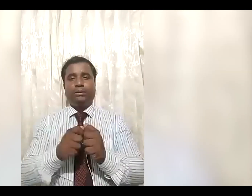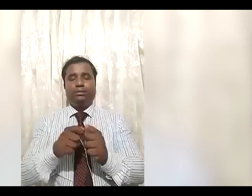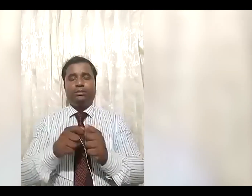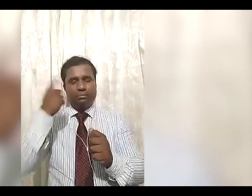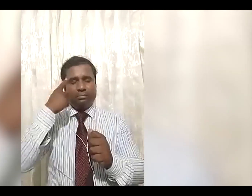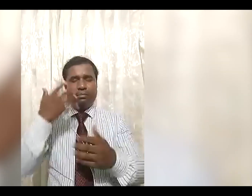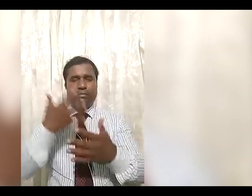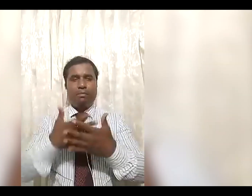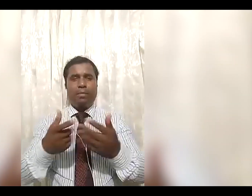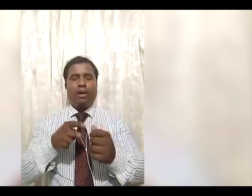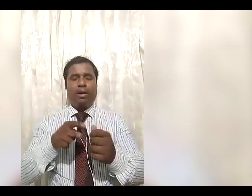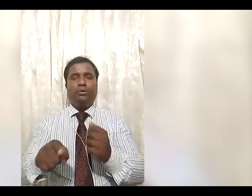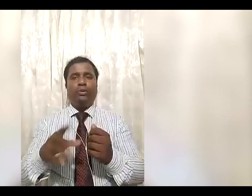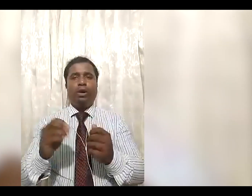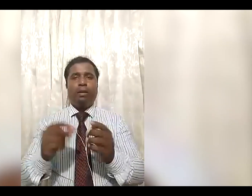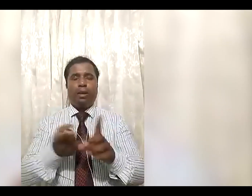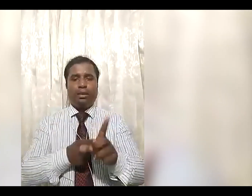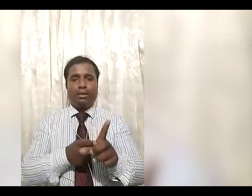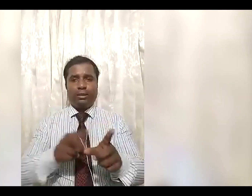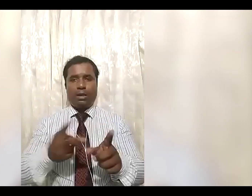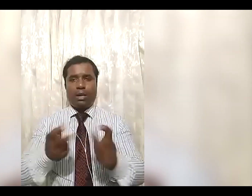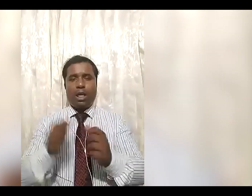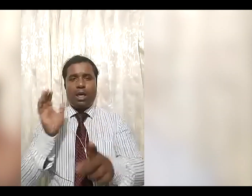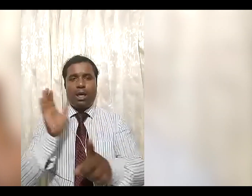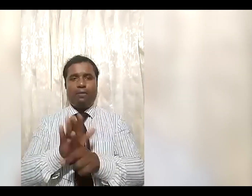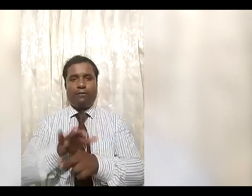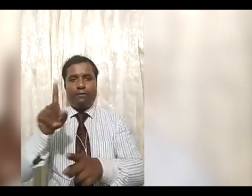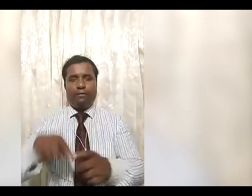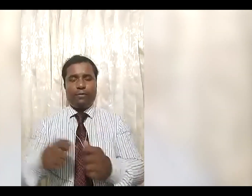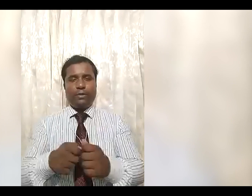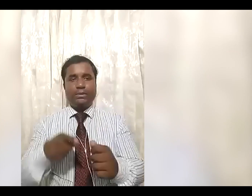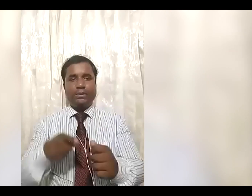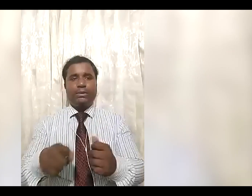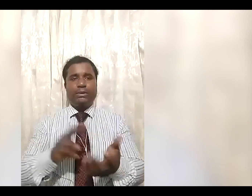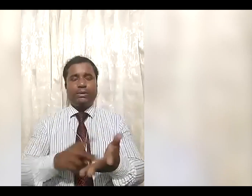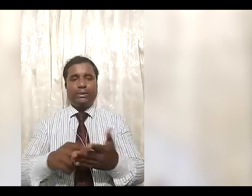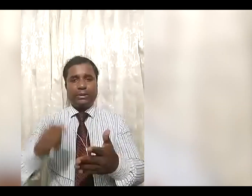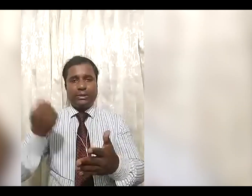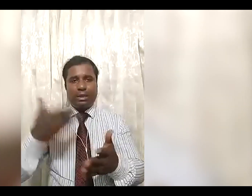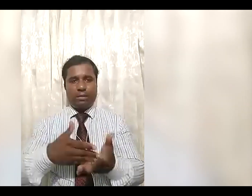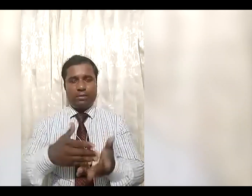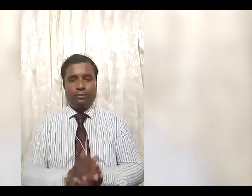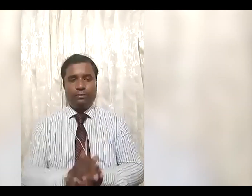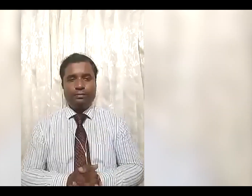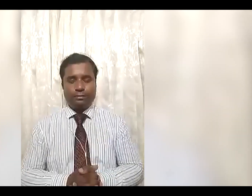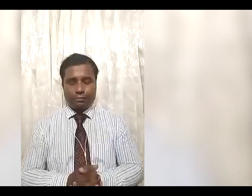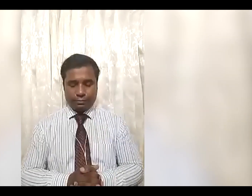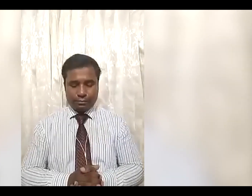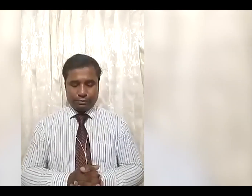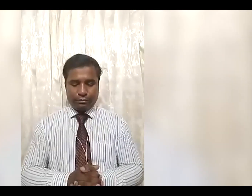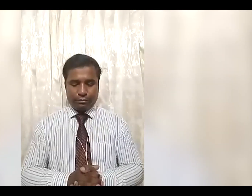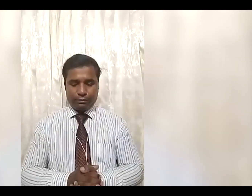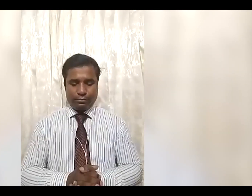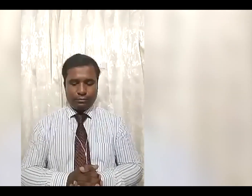have difficulty seeing without glasses? I will pop this link into the chat, and that might be something that